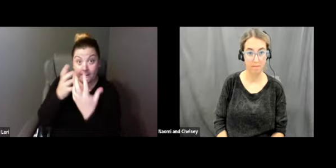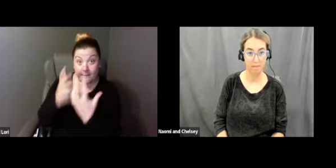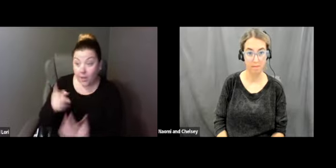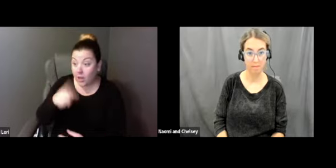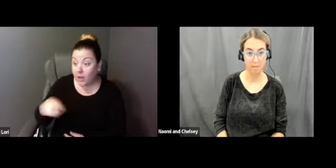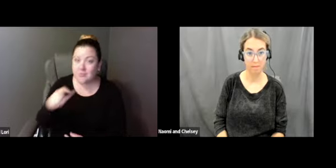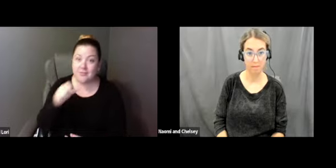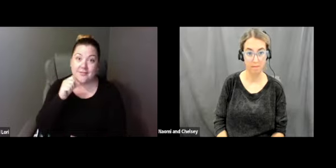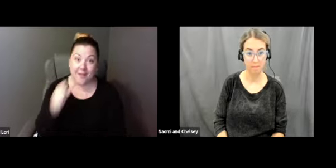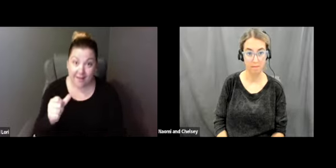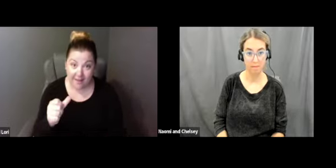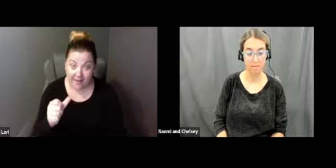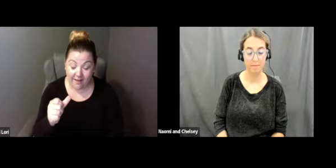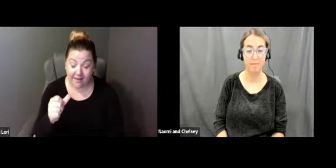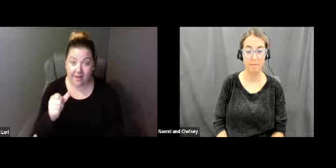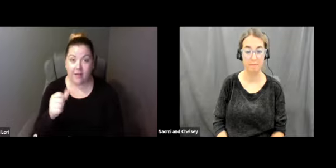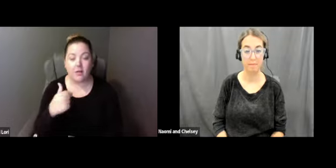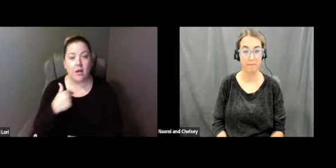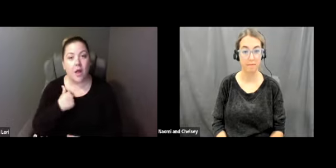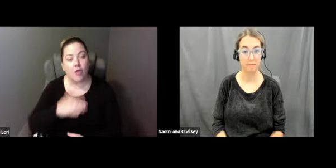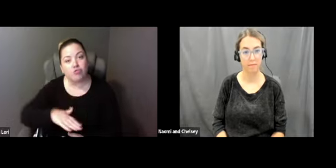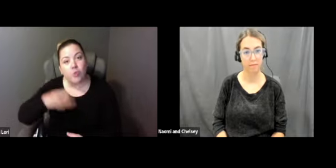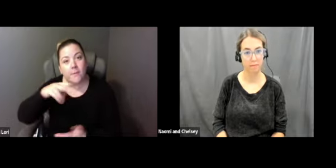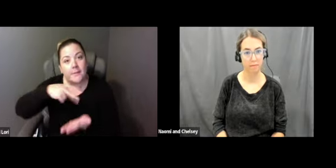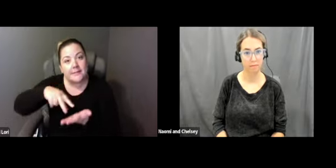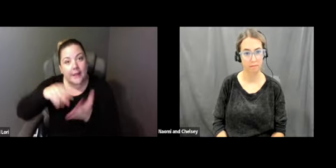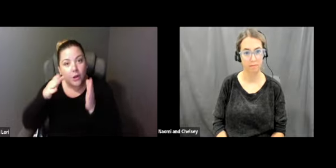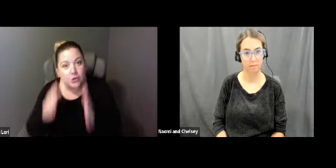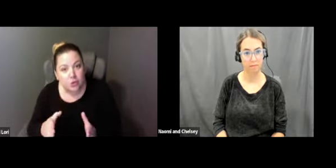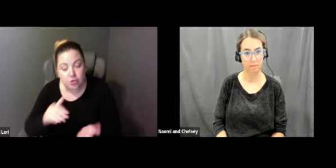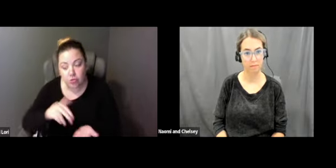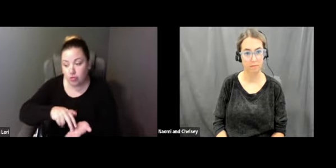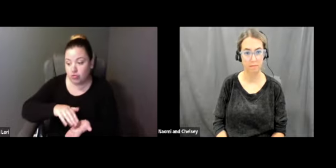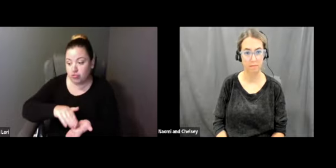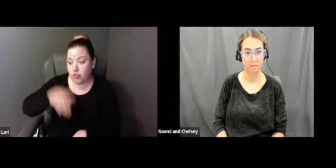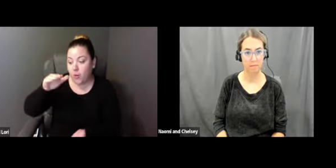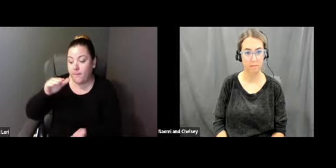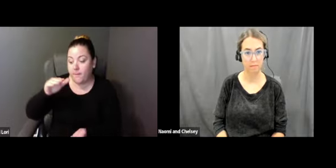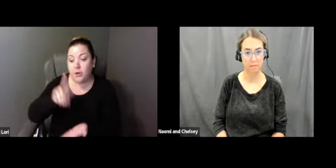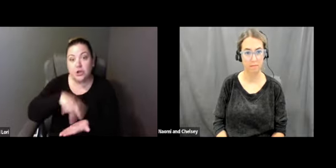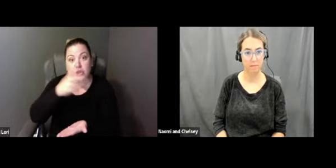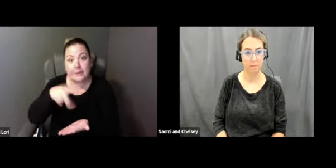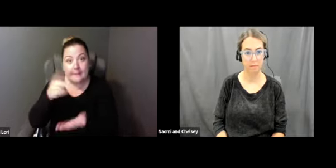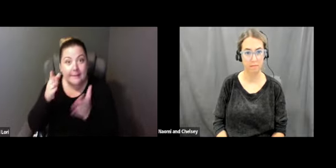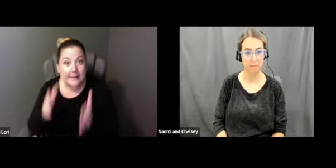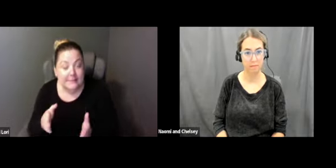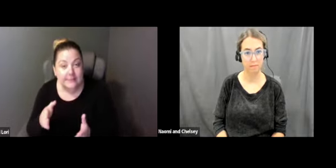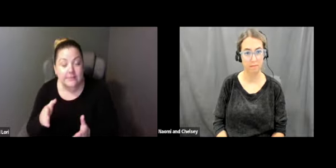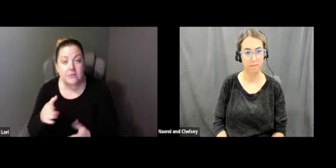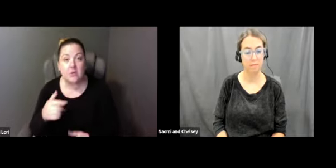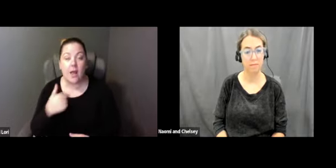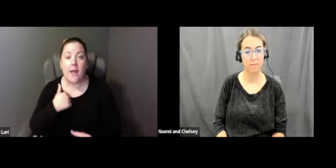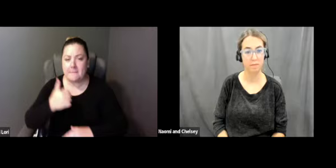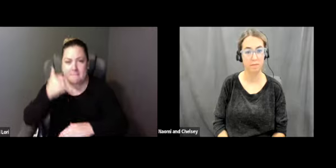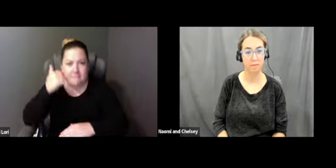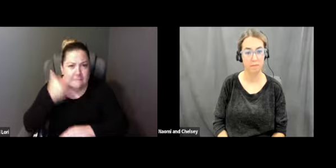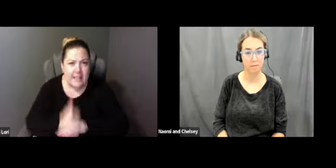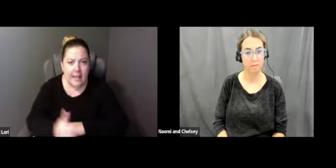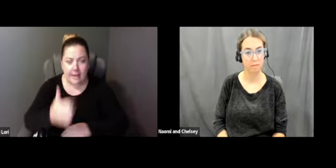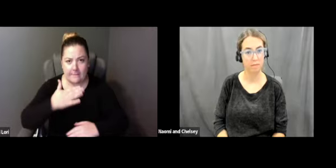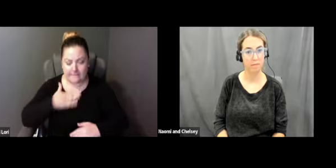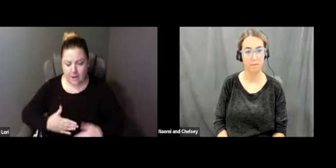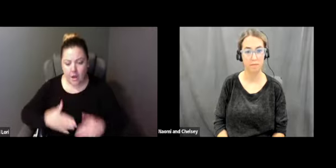so I blamed my body size for not fitting in because it's the only thing that my